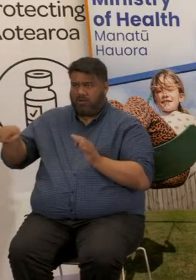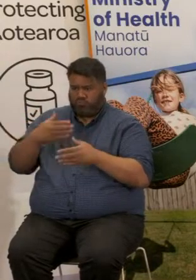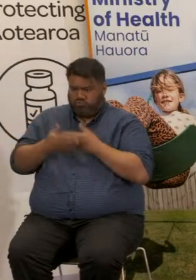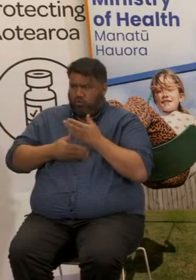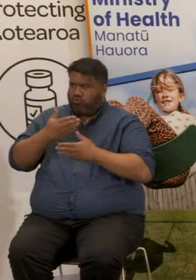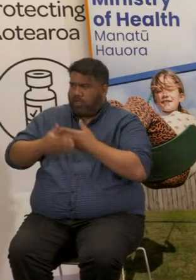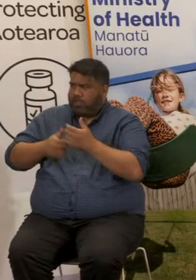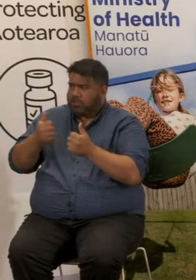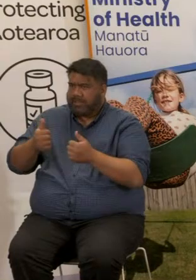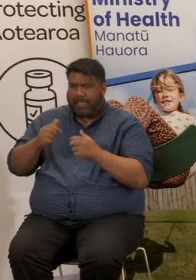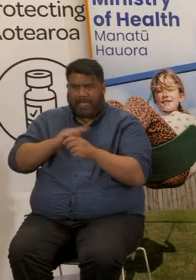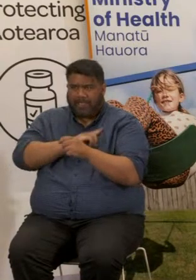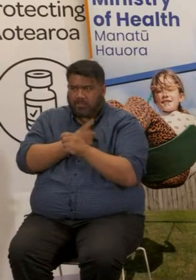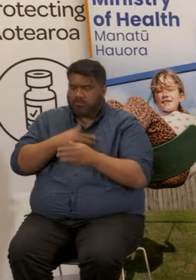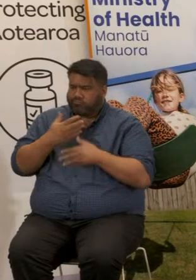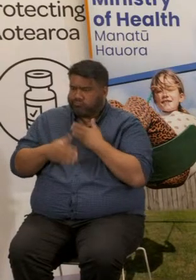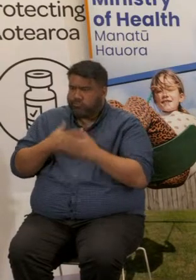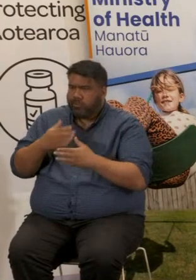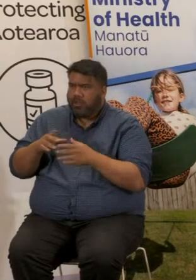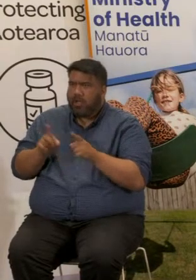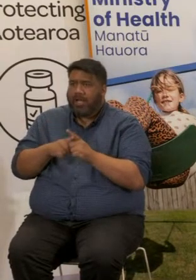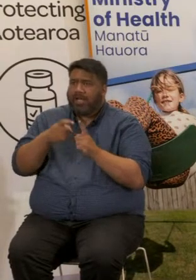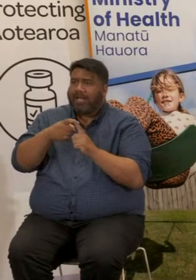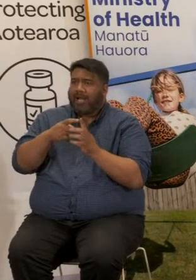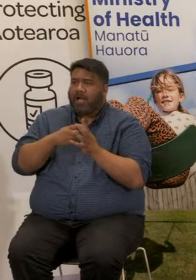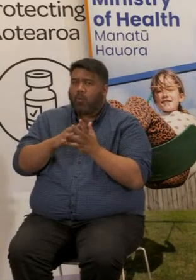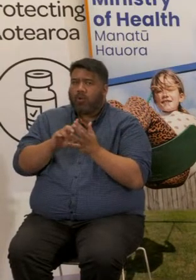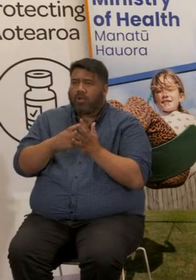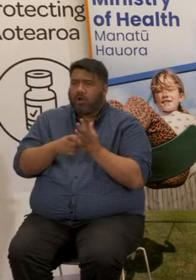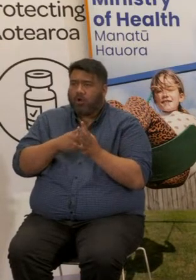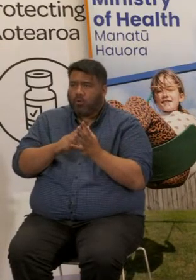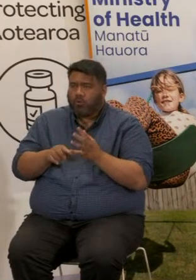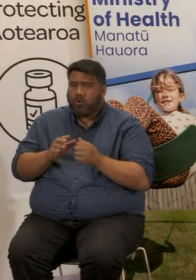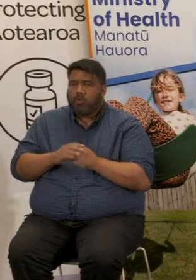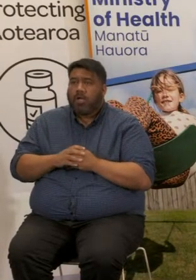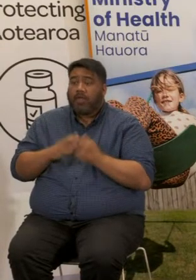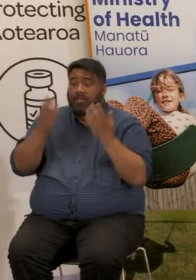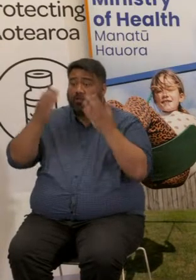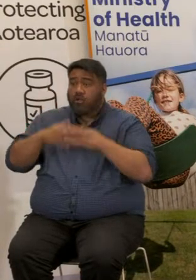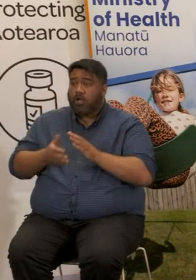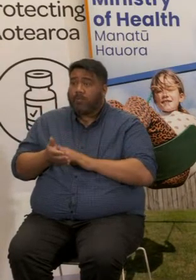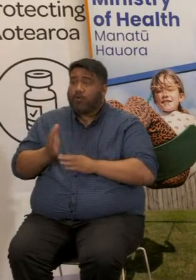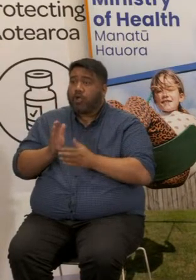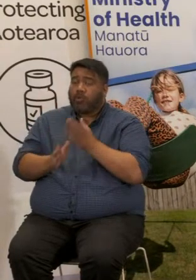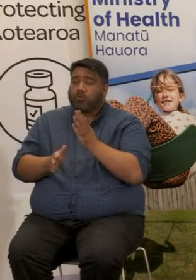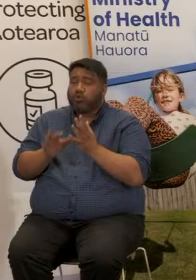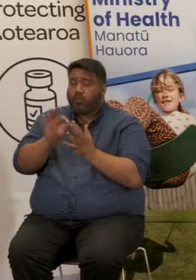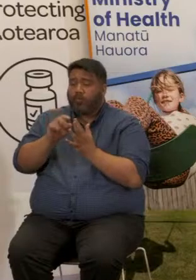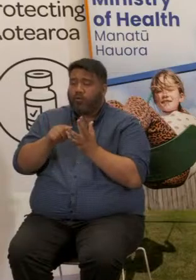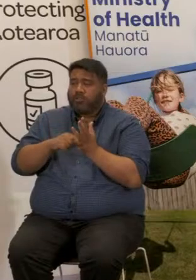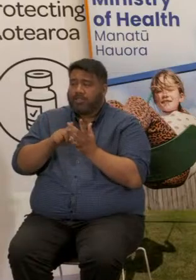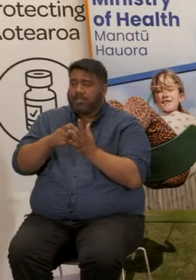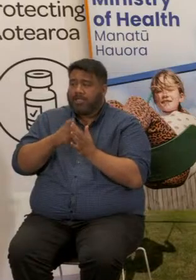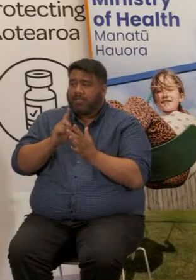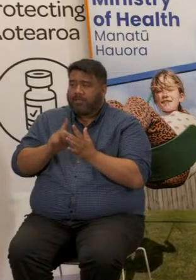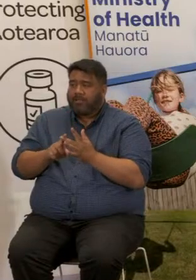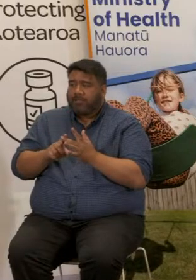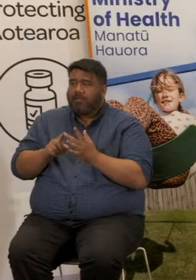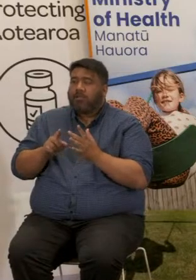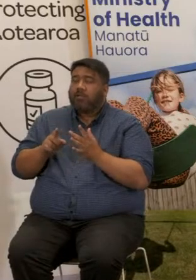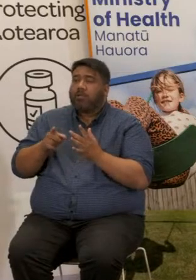Kawerau, and through a port where I'm actually in Whakatane and Portuguese tonight. Not all the settings have been